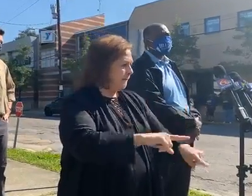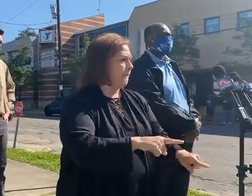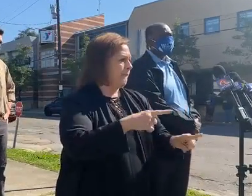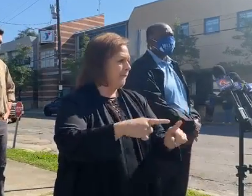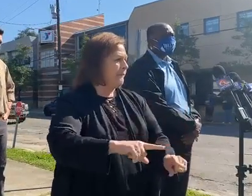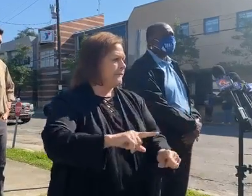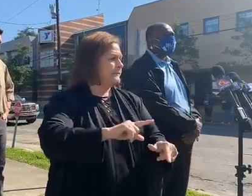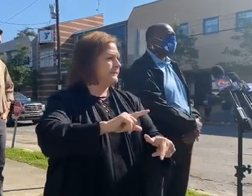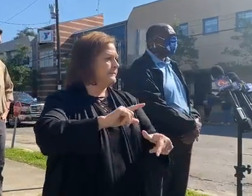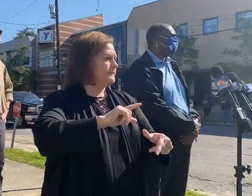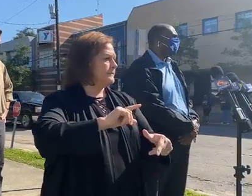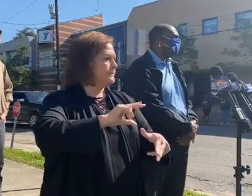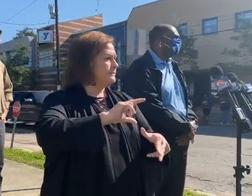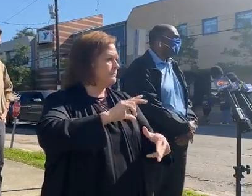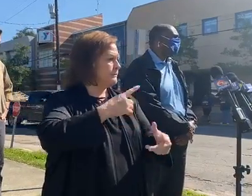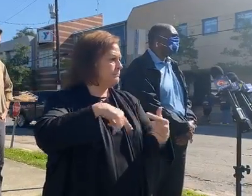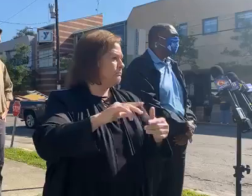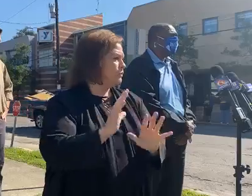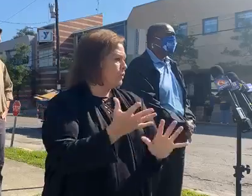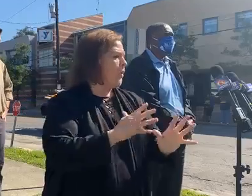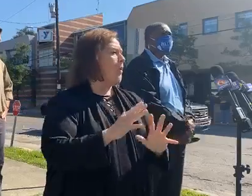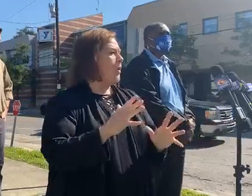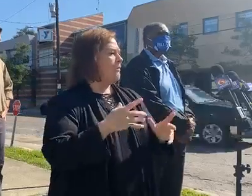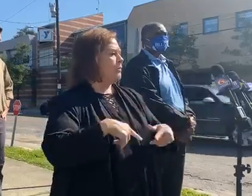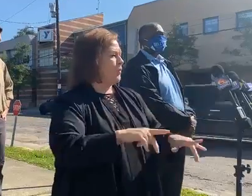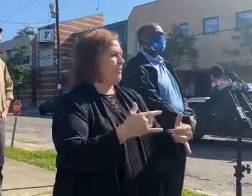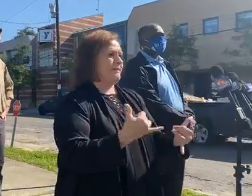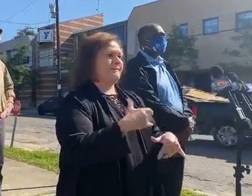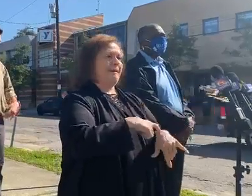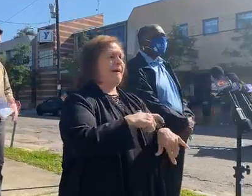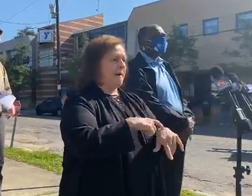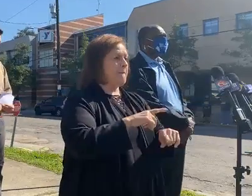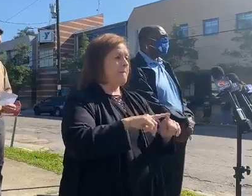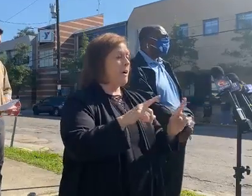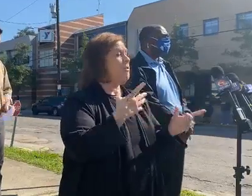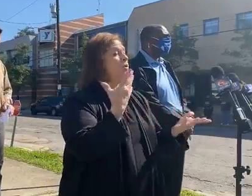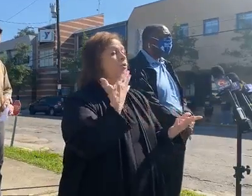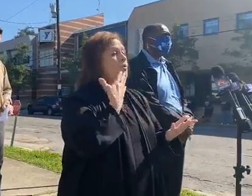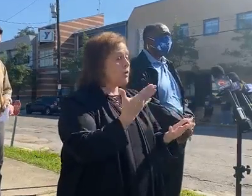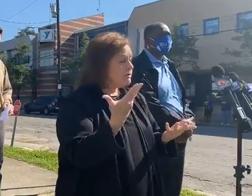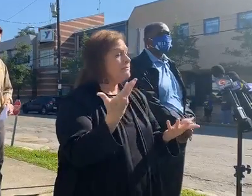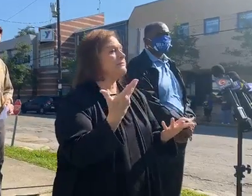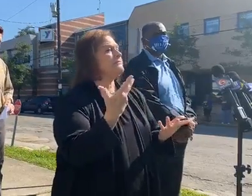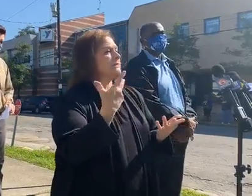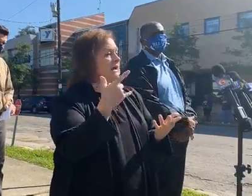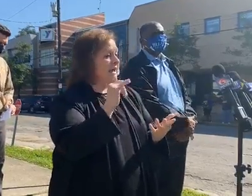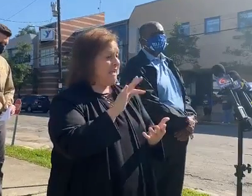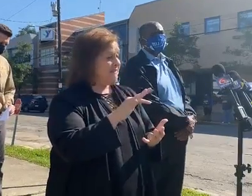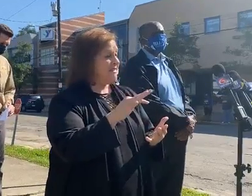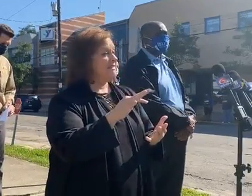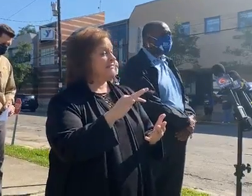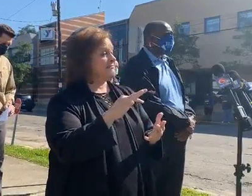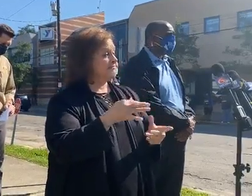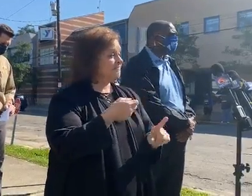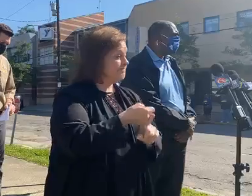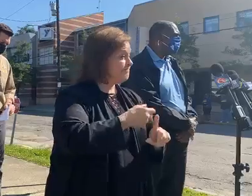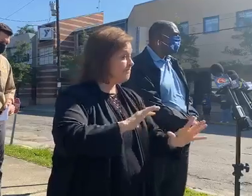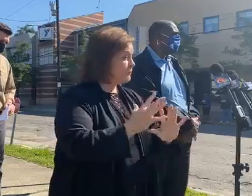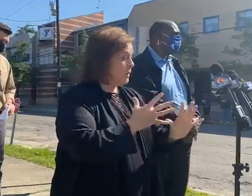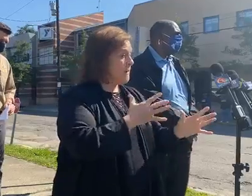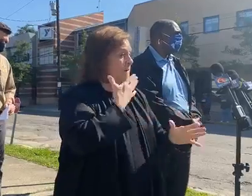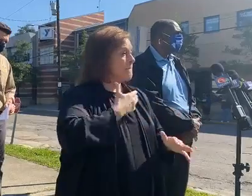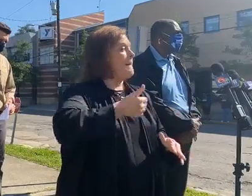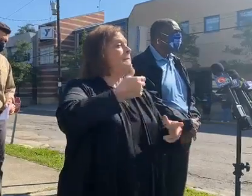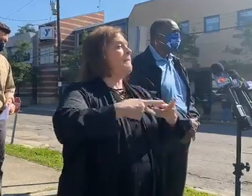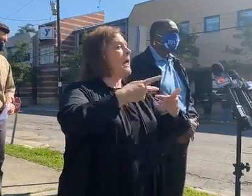Nobody anticipated a storm coming this late in the year, but the good part about it is that if you're going to be in a storm, the best place for you to be